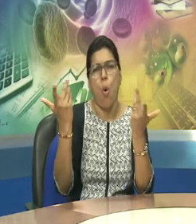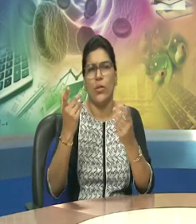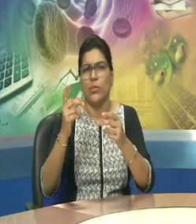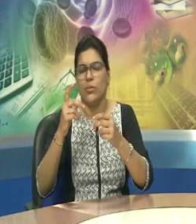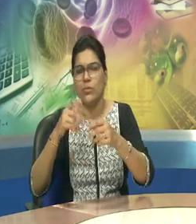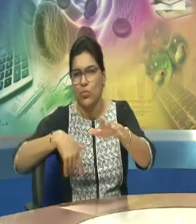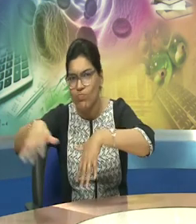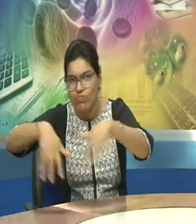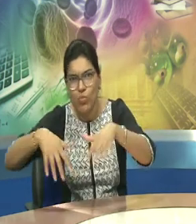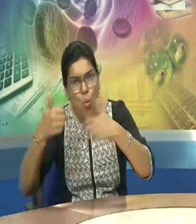nearness to the market,